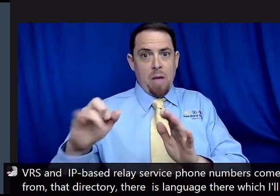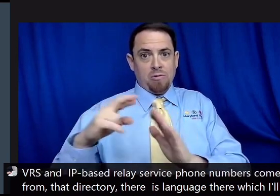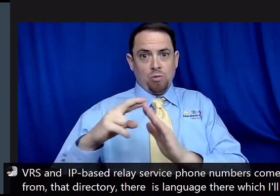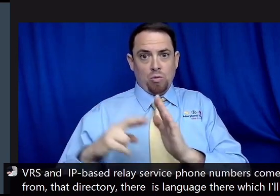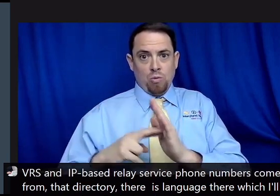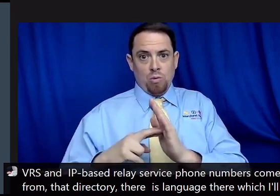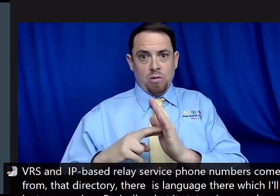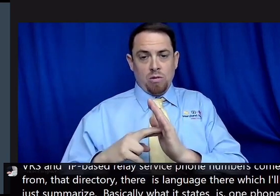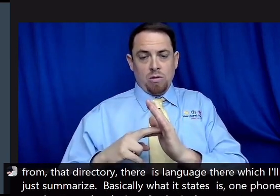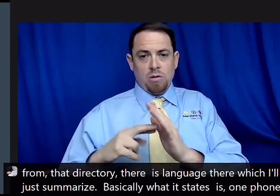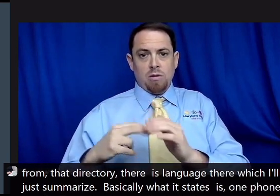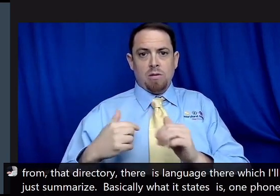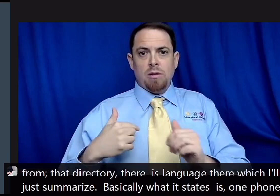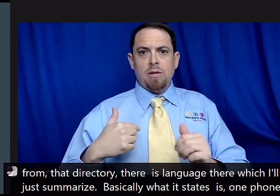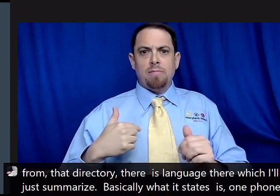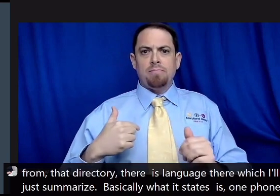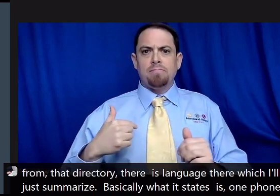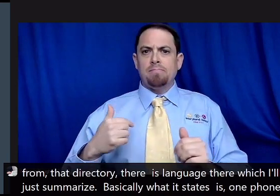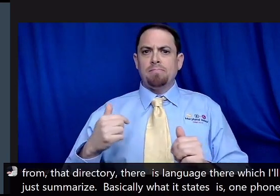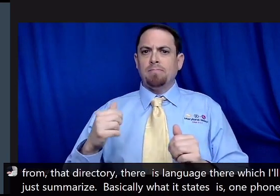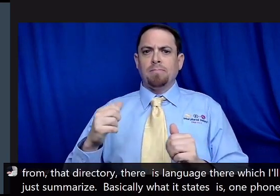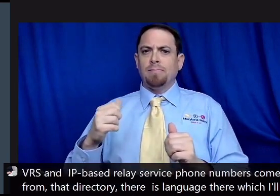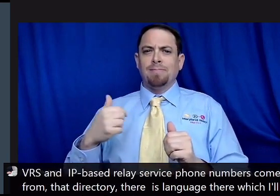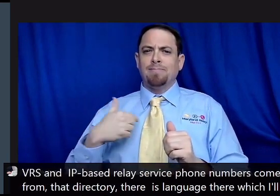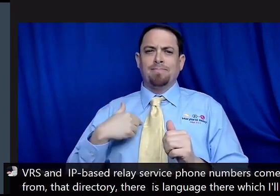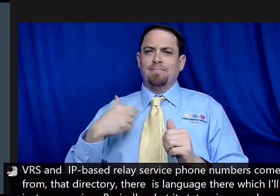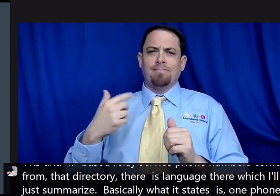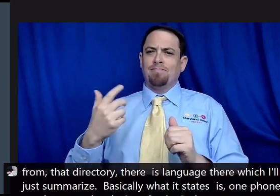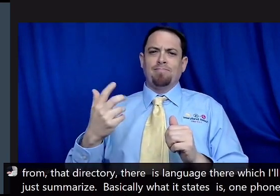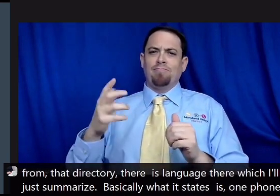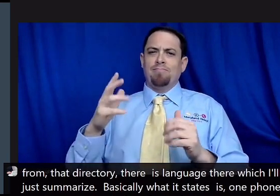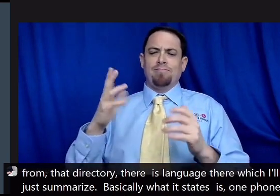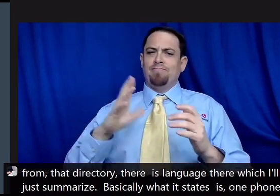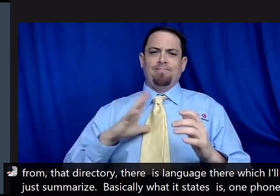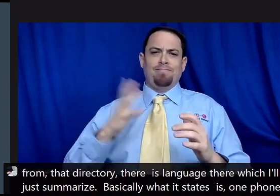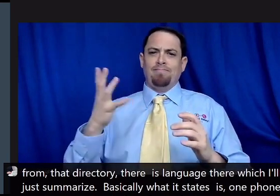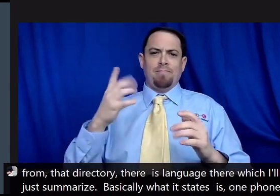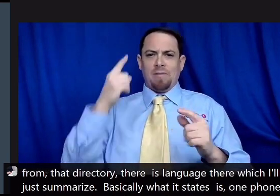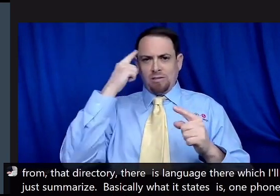language. And that's the rule.